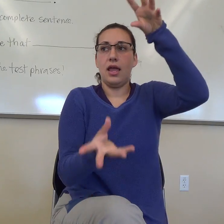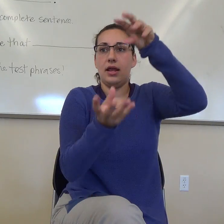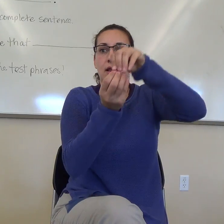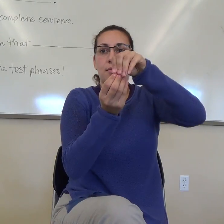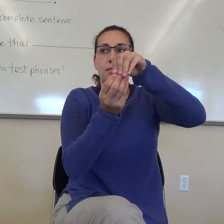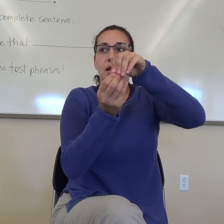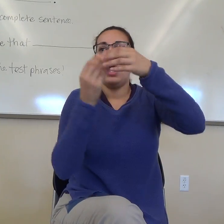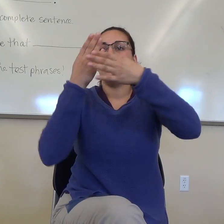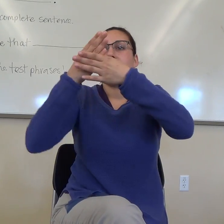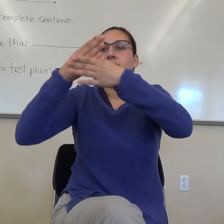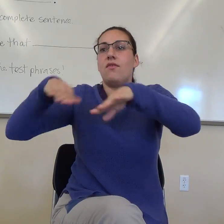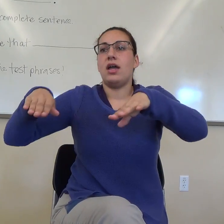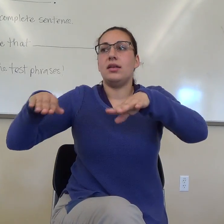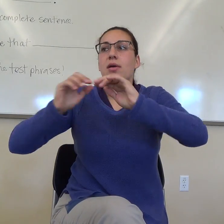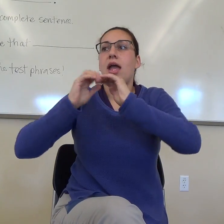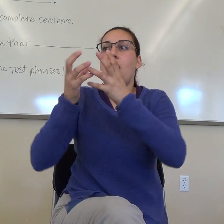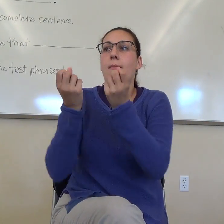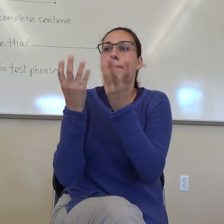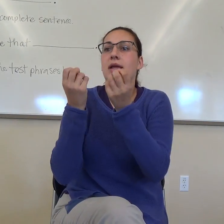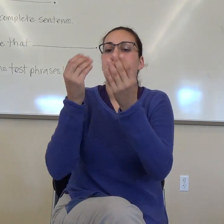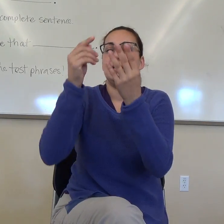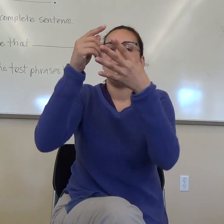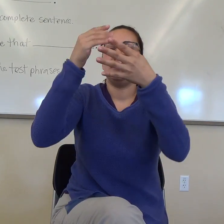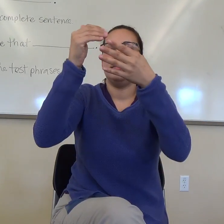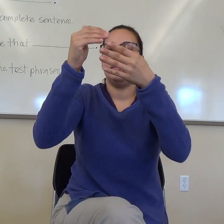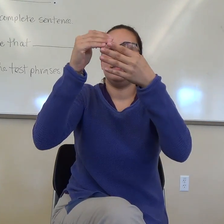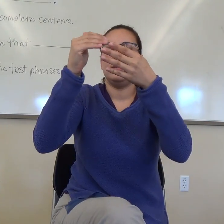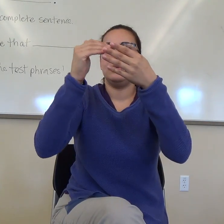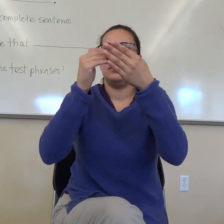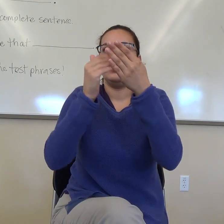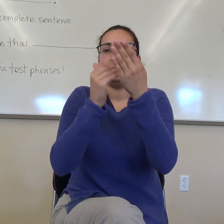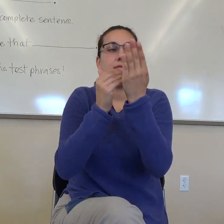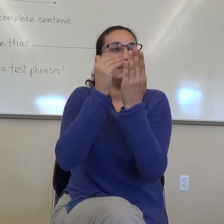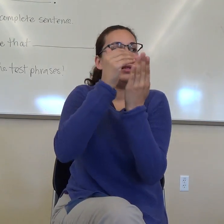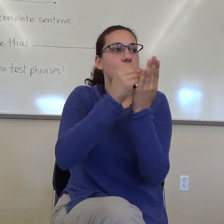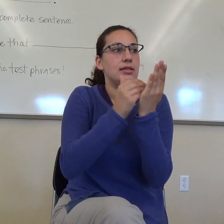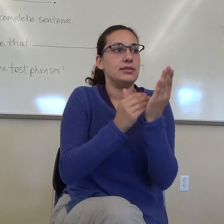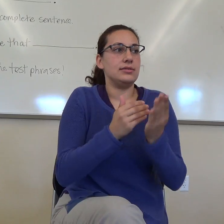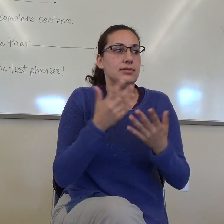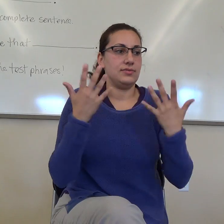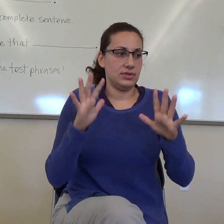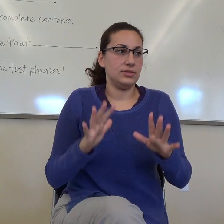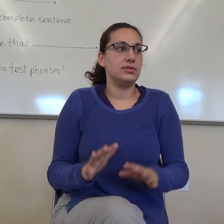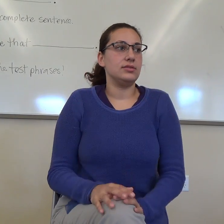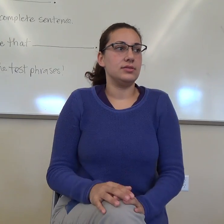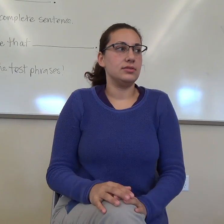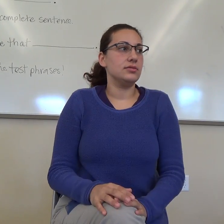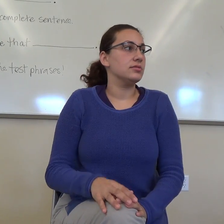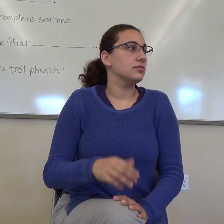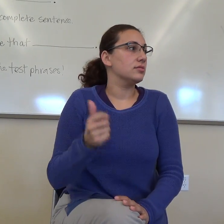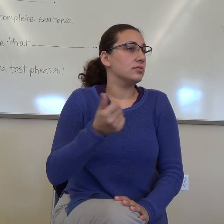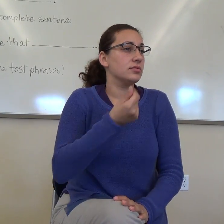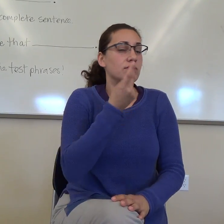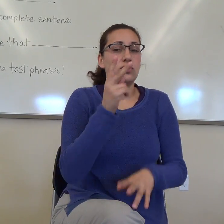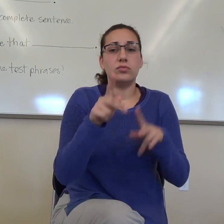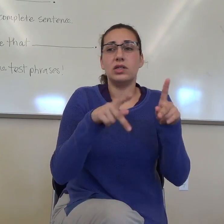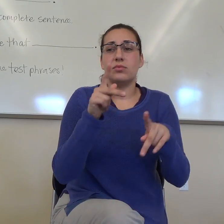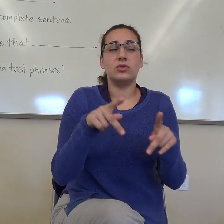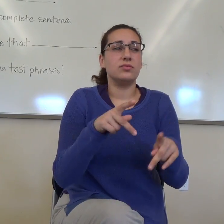the number that we've done so far. Again, a couple of people have redos in various